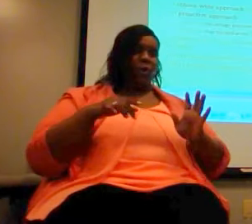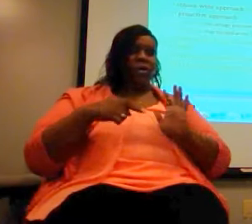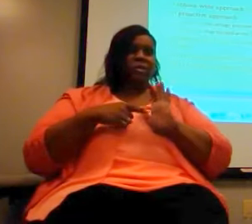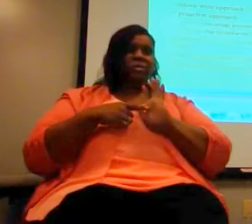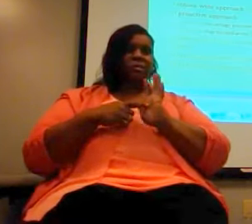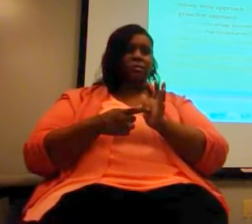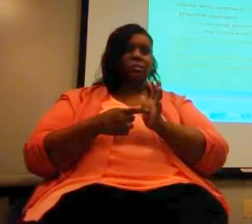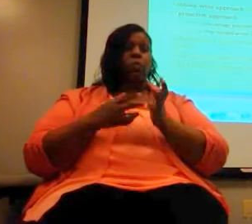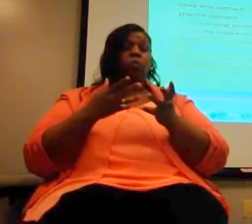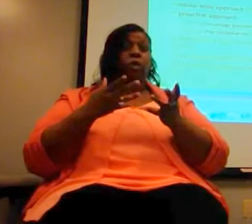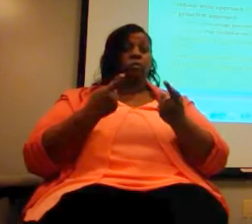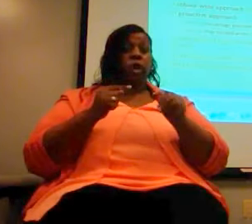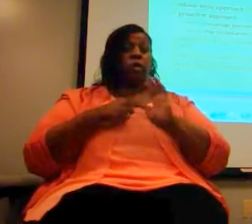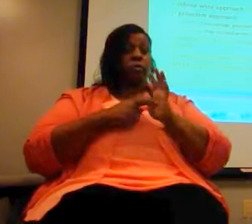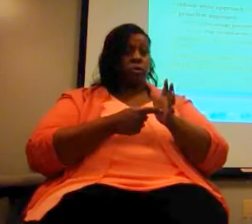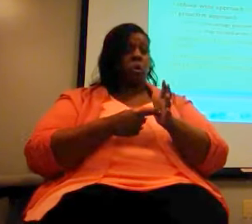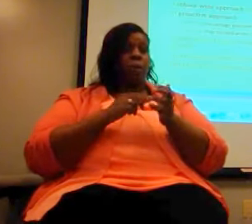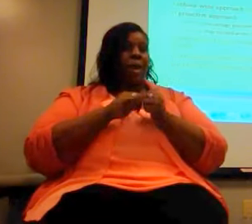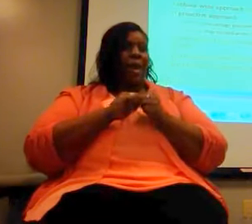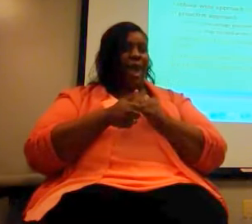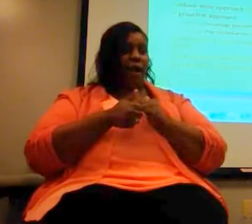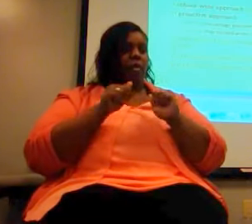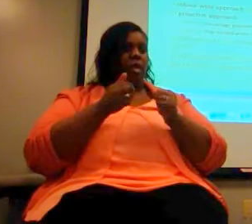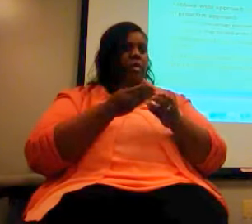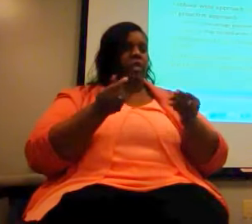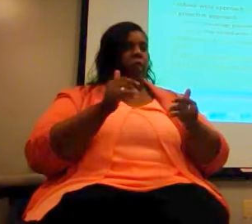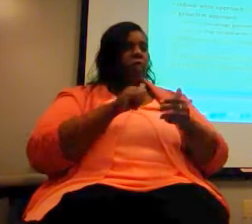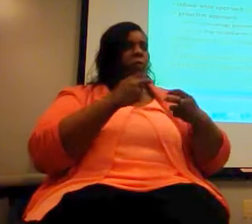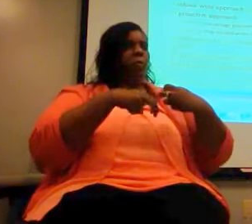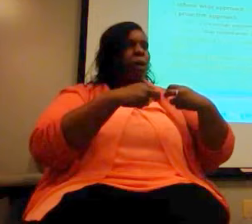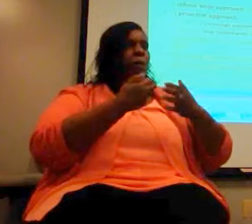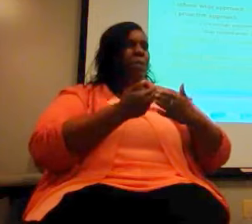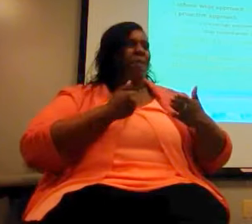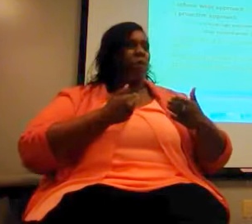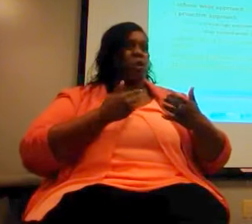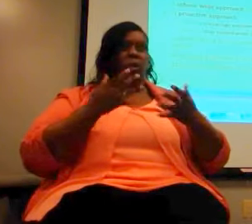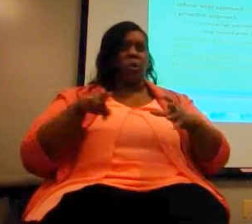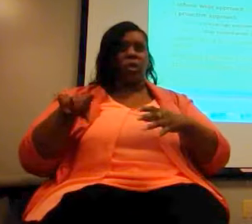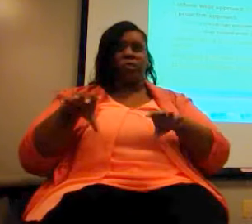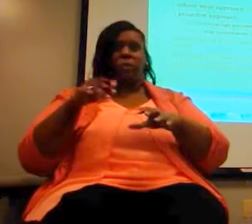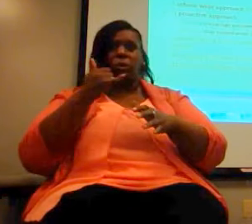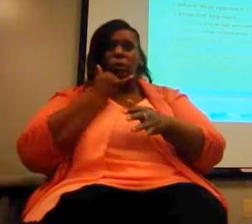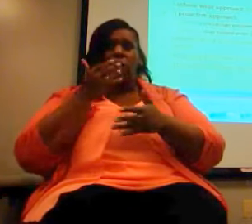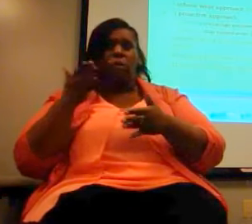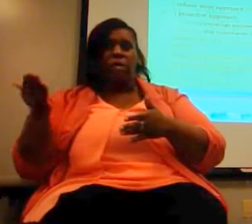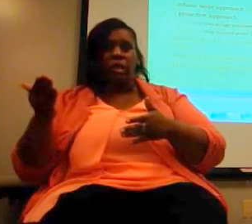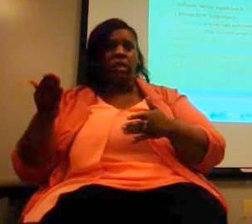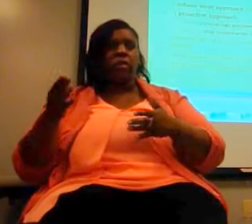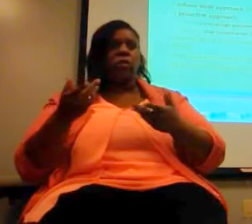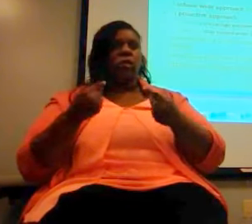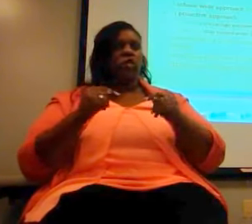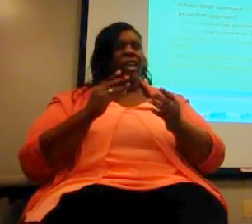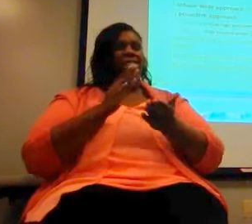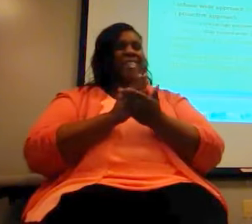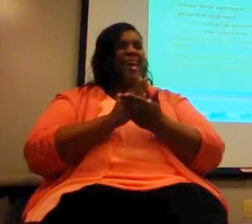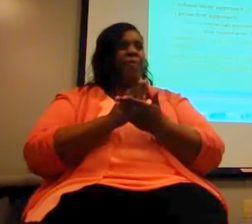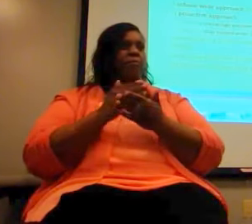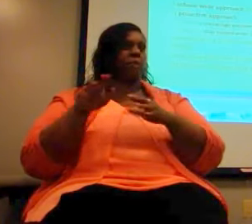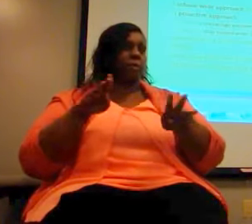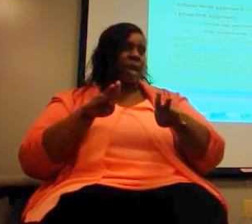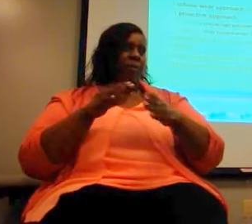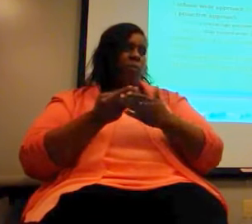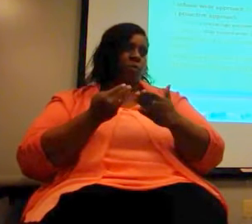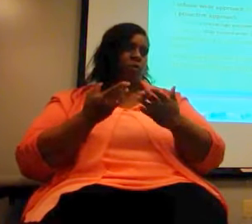it starts by looking at the problems, anticipating the things that might cause problems. It's individualized to the unique features of